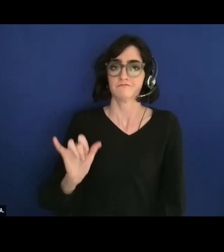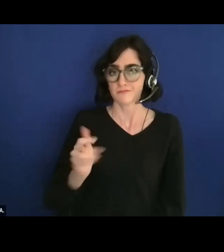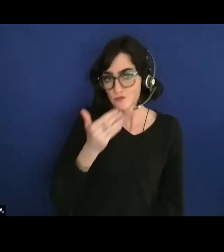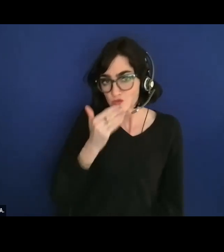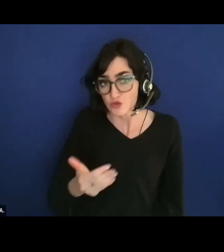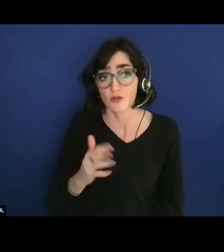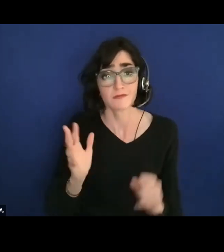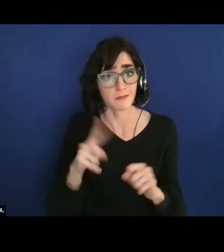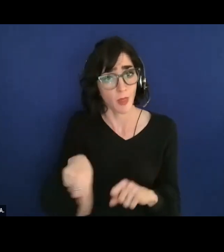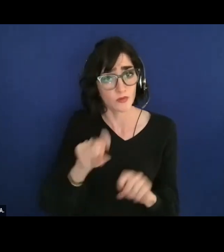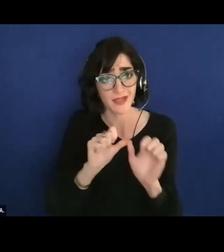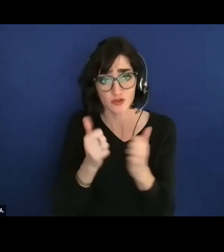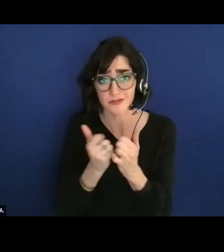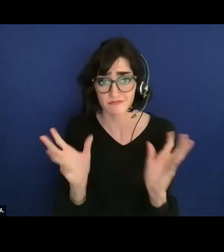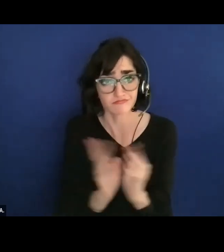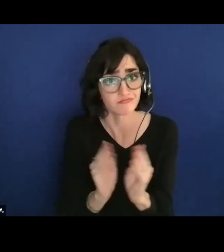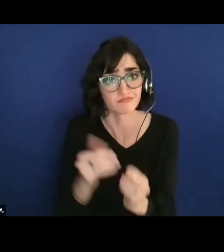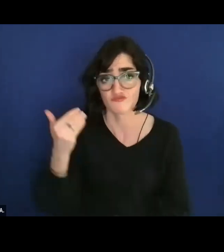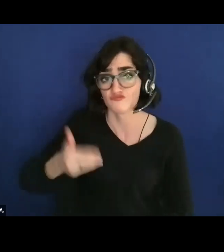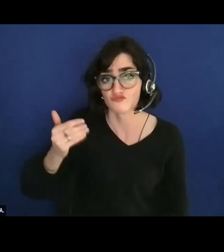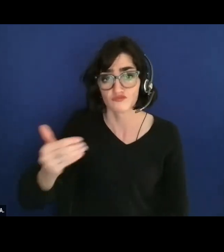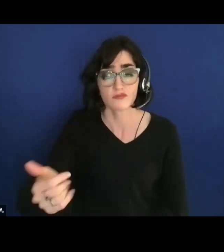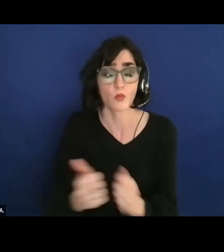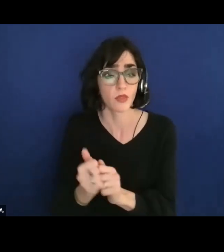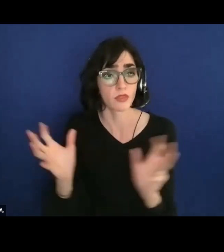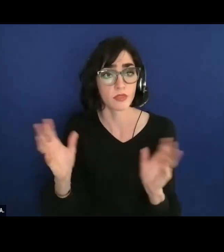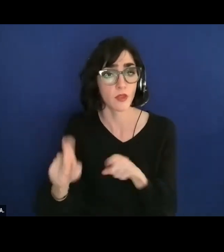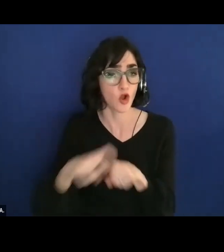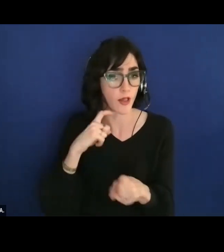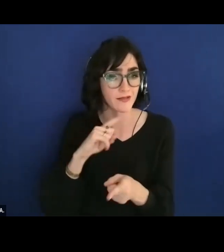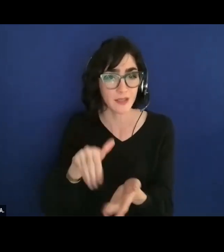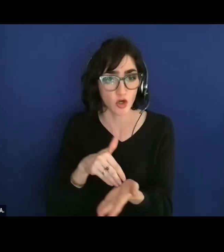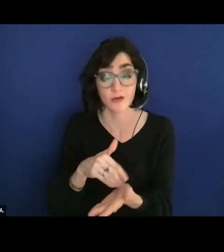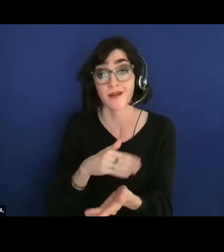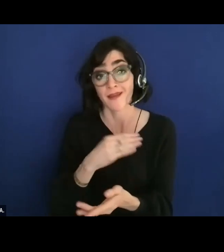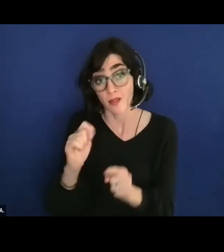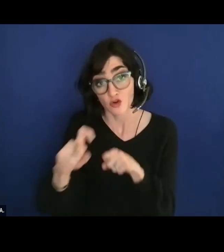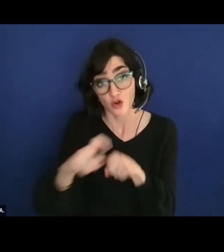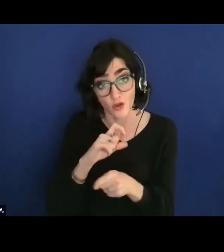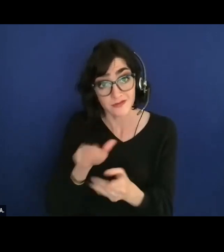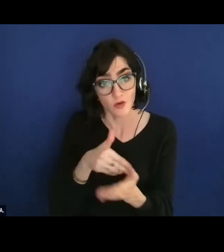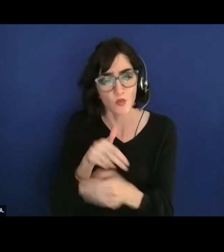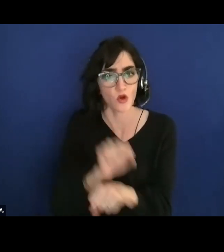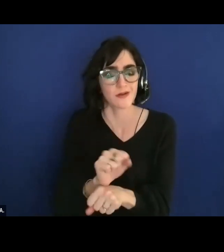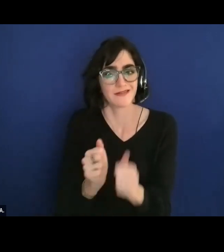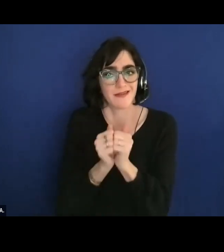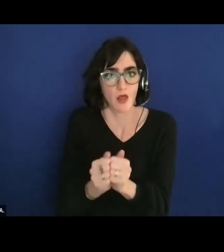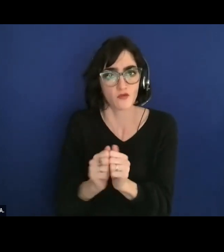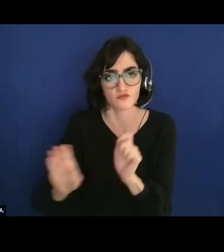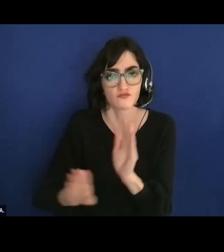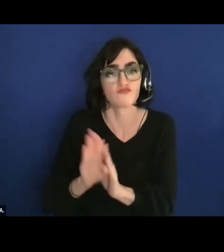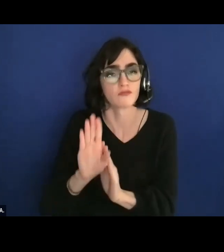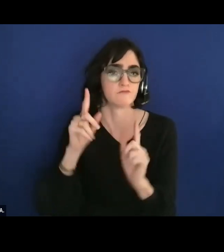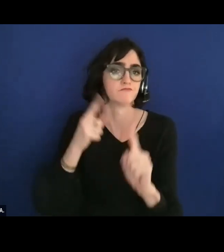meeting regularly with the call centers, and that the call centers are working together to come up with the mission. I think that's